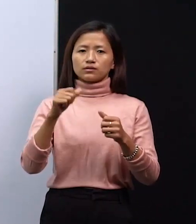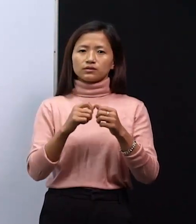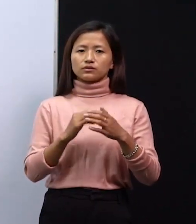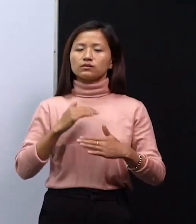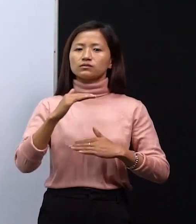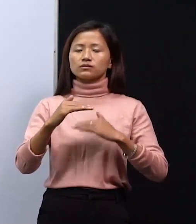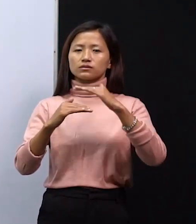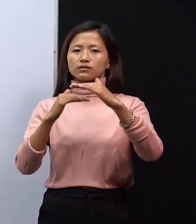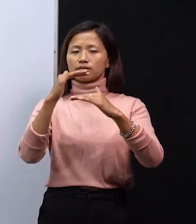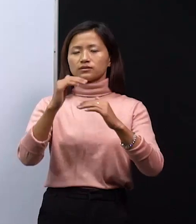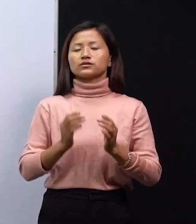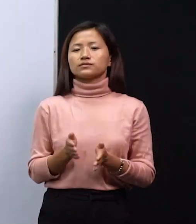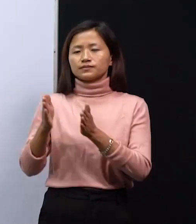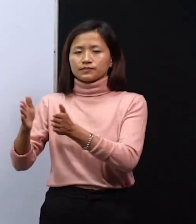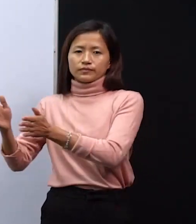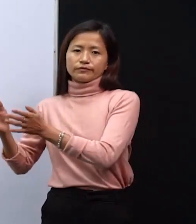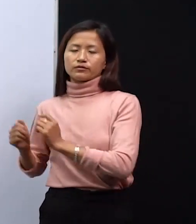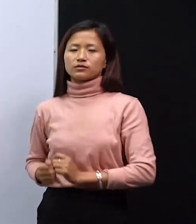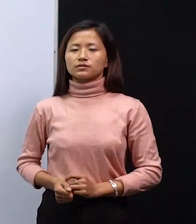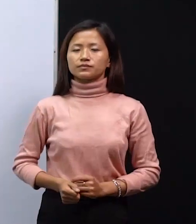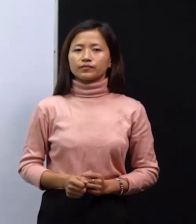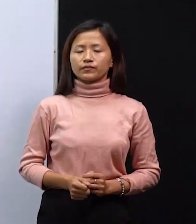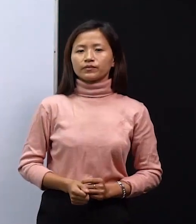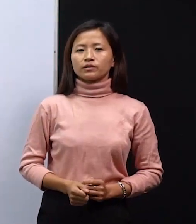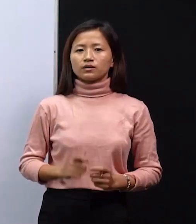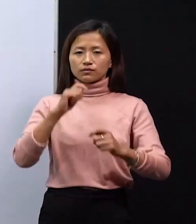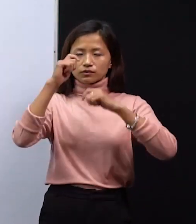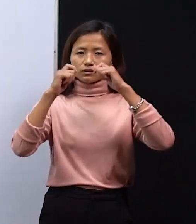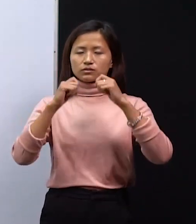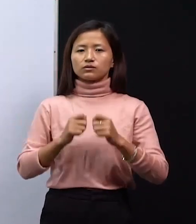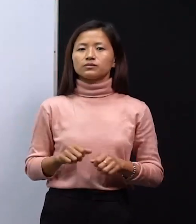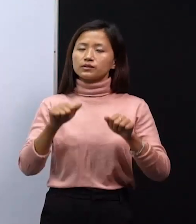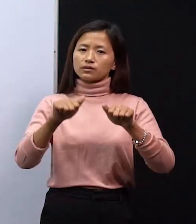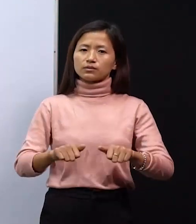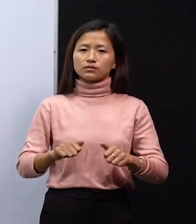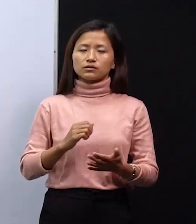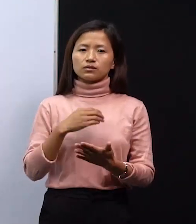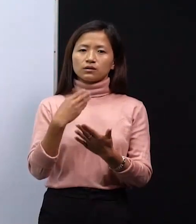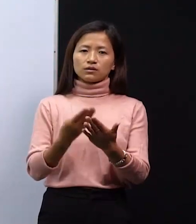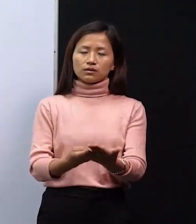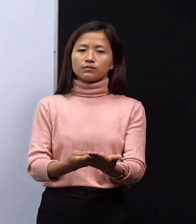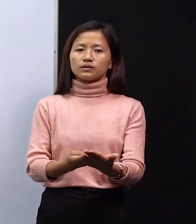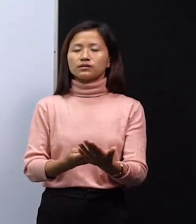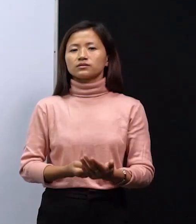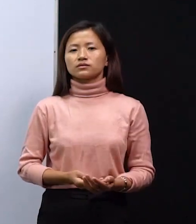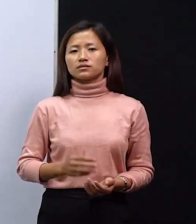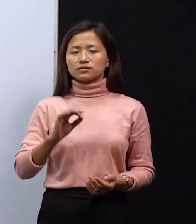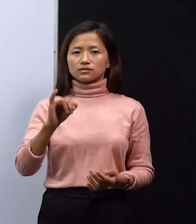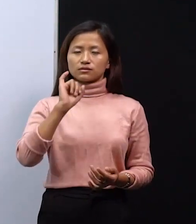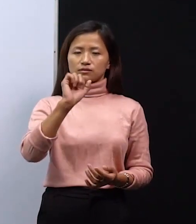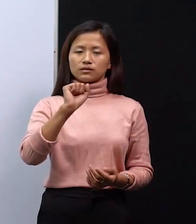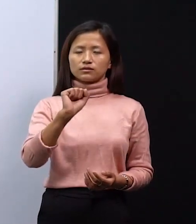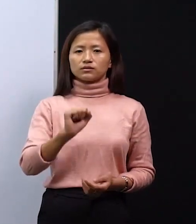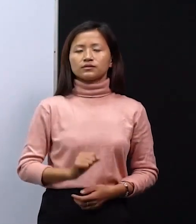these expressions, and by arranging these expressions you'll be able to apply certain identities in this